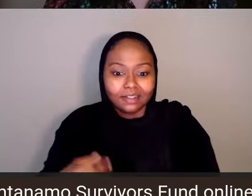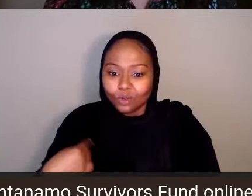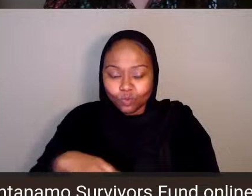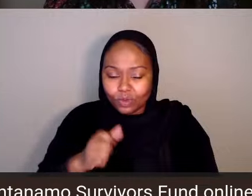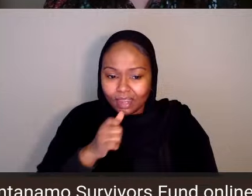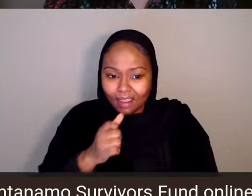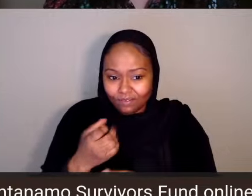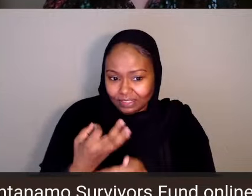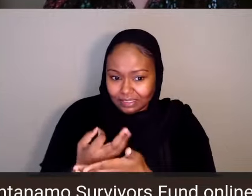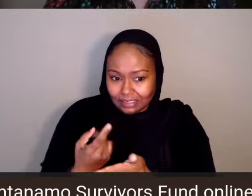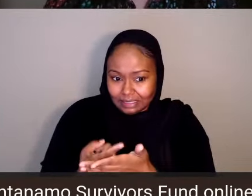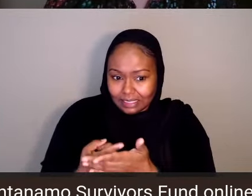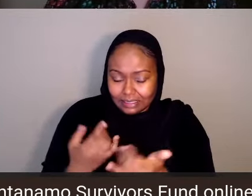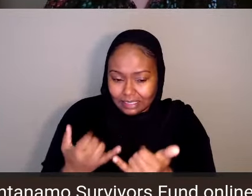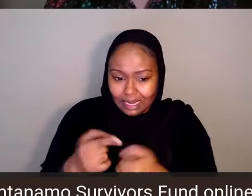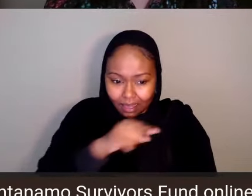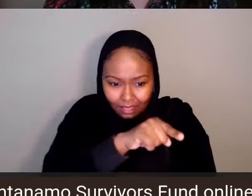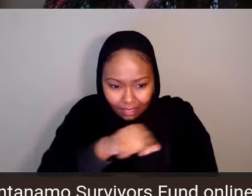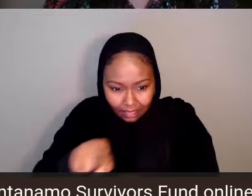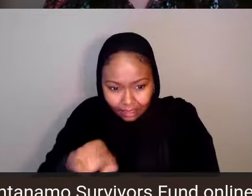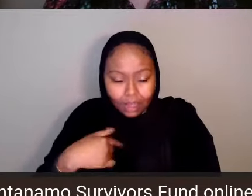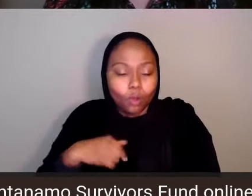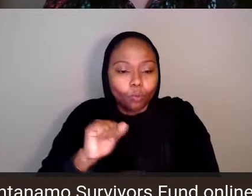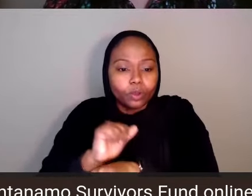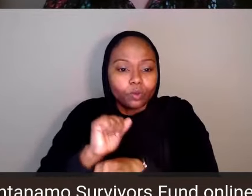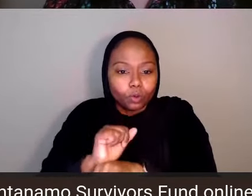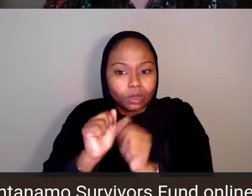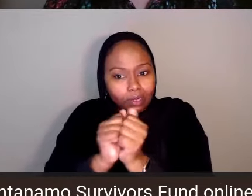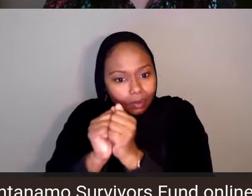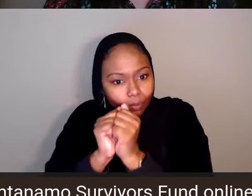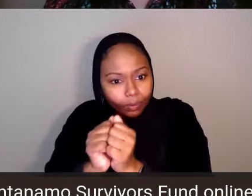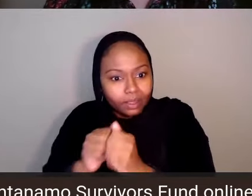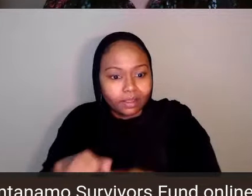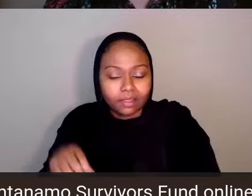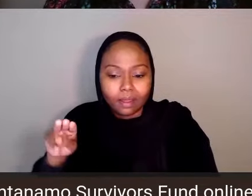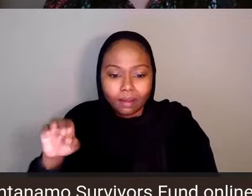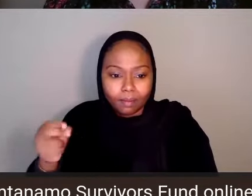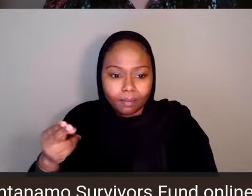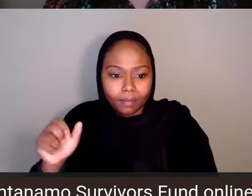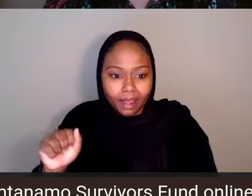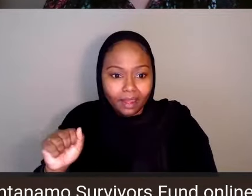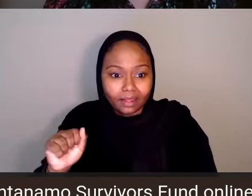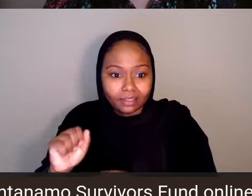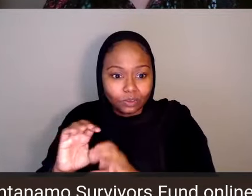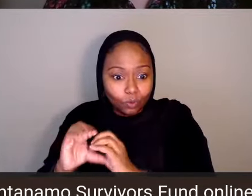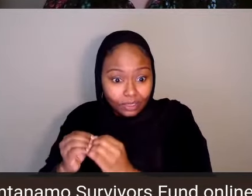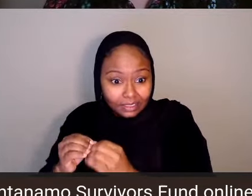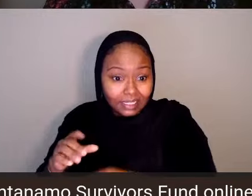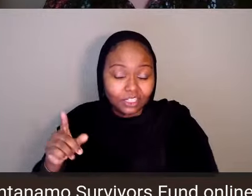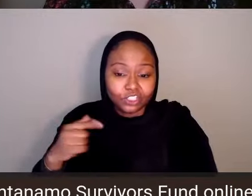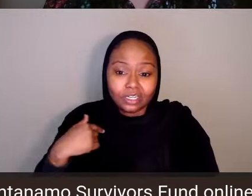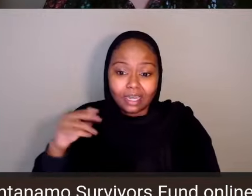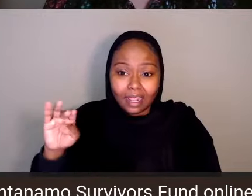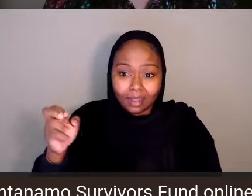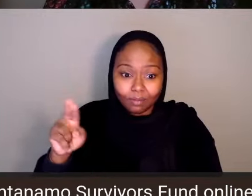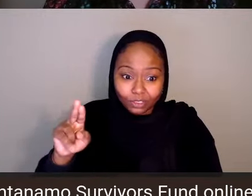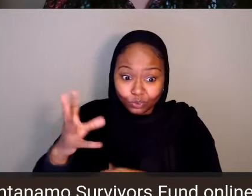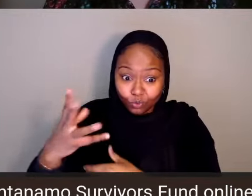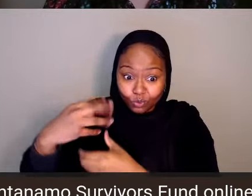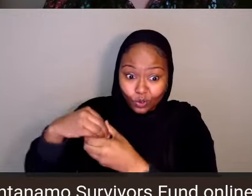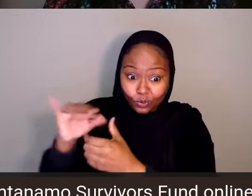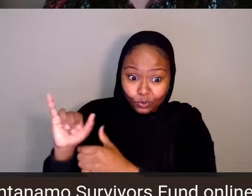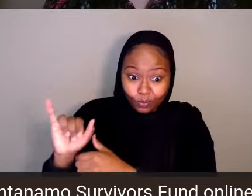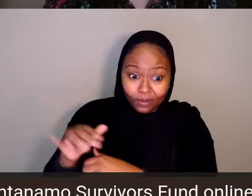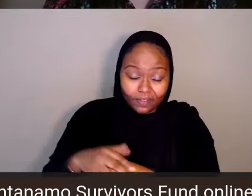of organizations that we've worked closely with, including Maha's organization, and Mansoor is a part of that effort, where